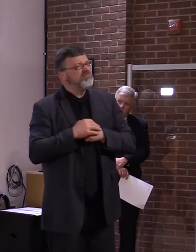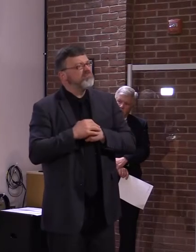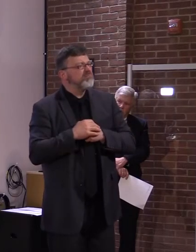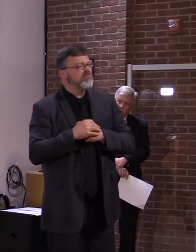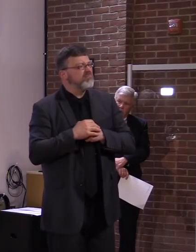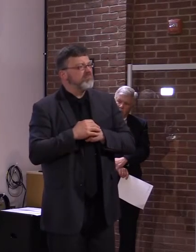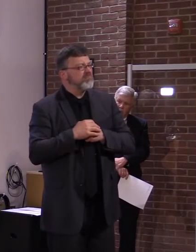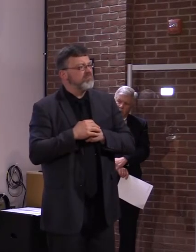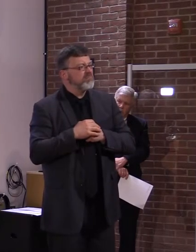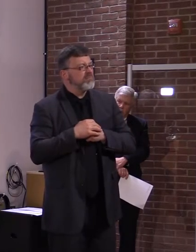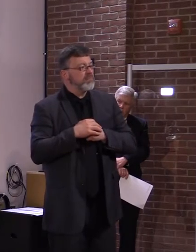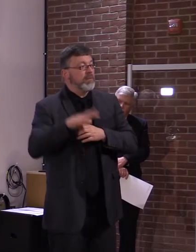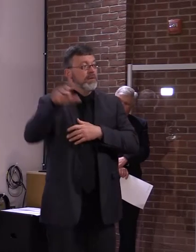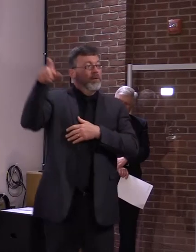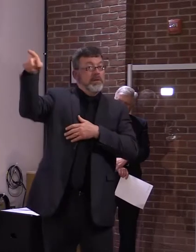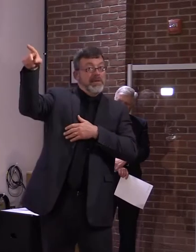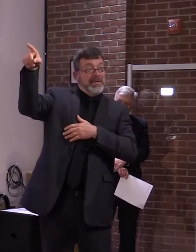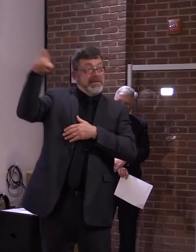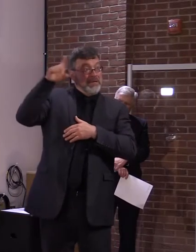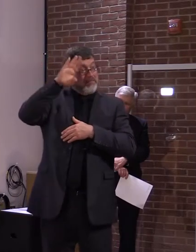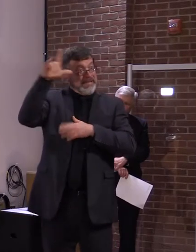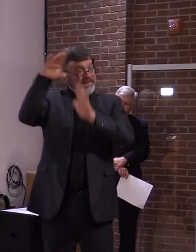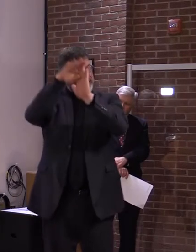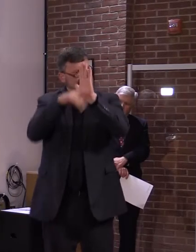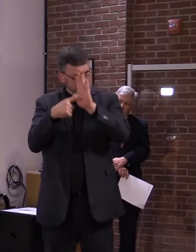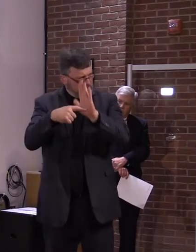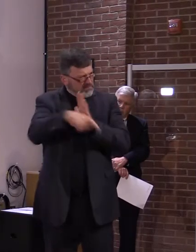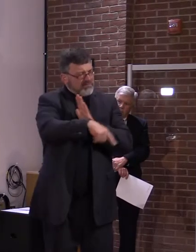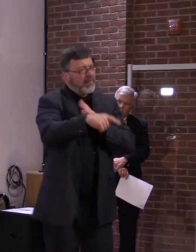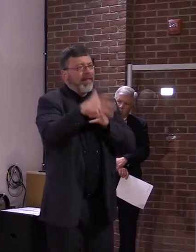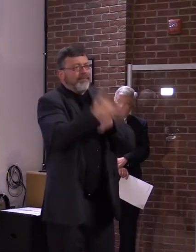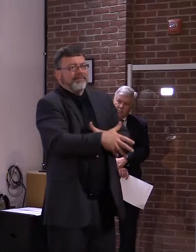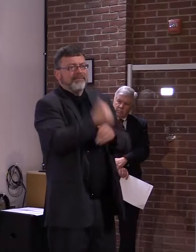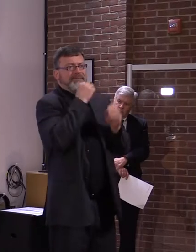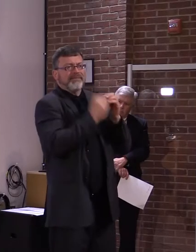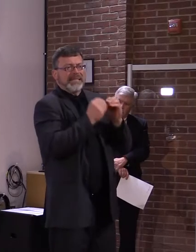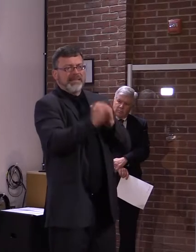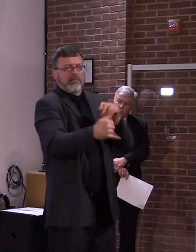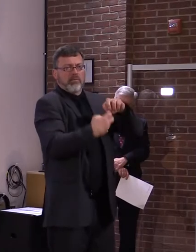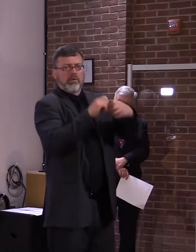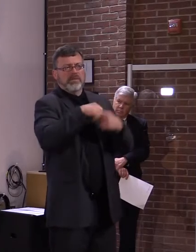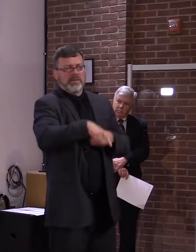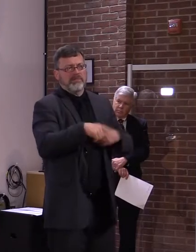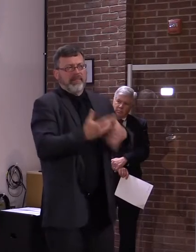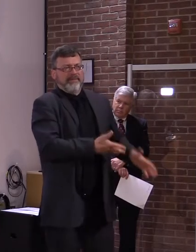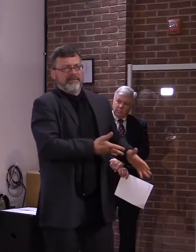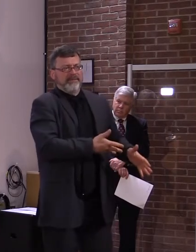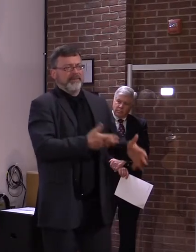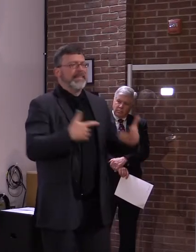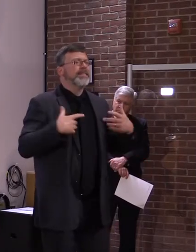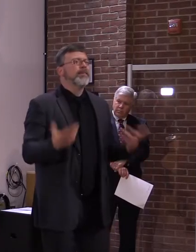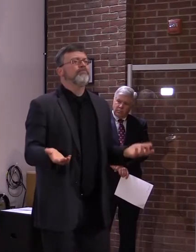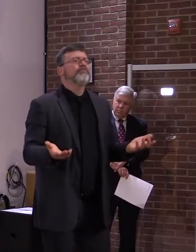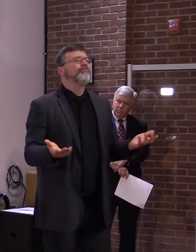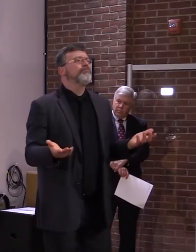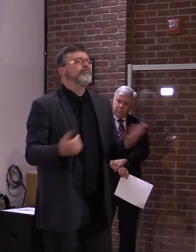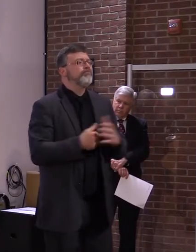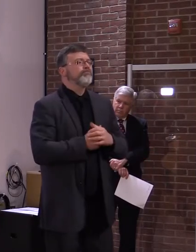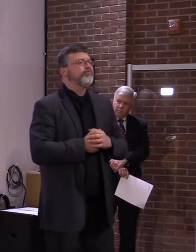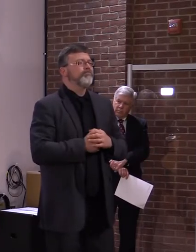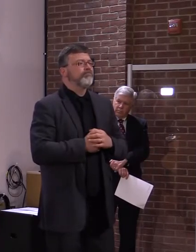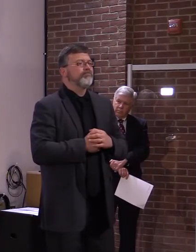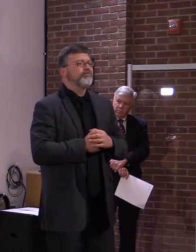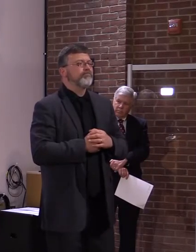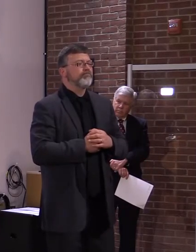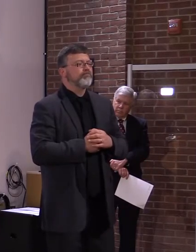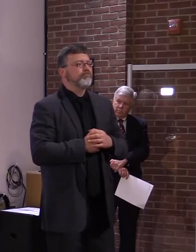I'm asking for everyone's patience at this point. I was briefed on the situation developing now and the